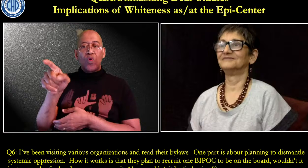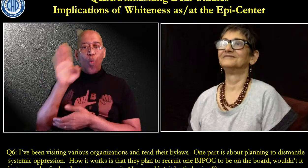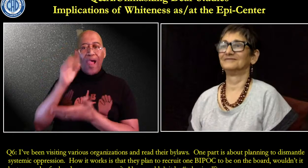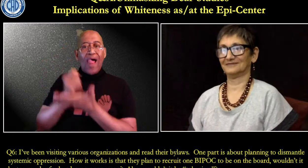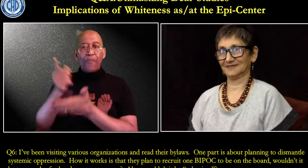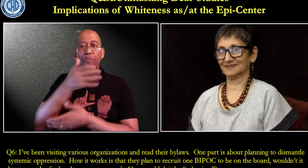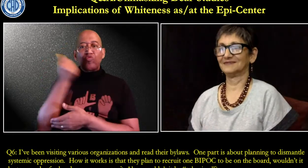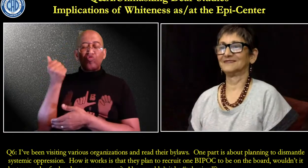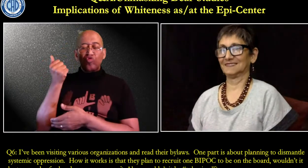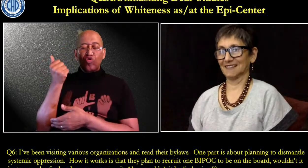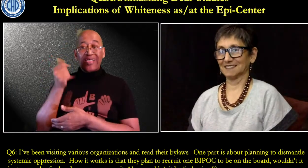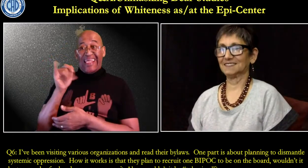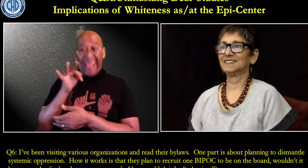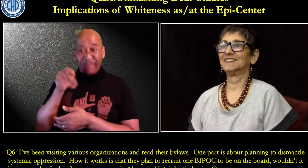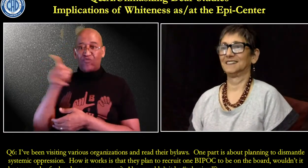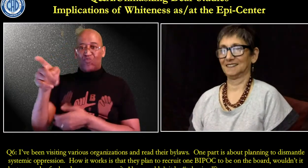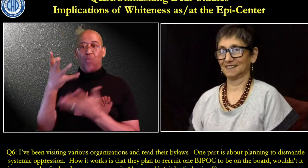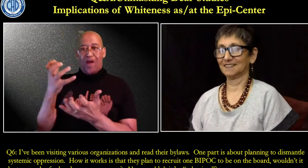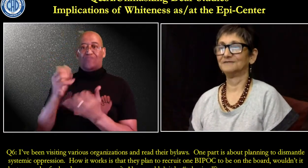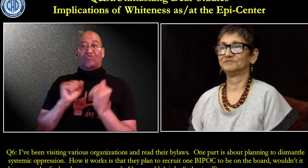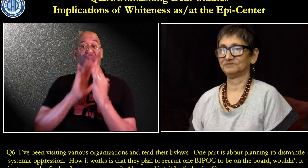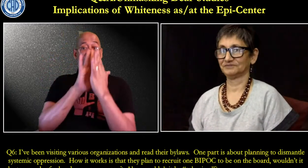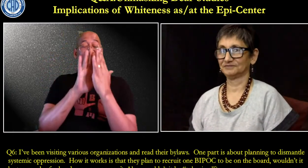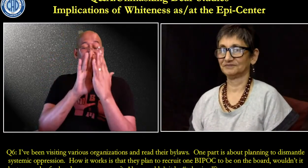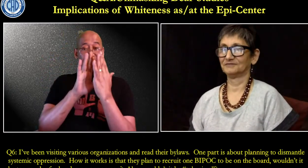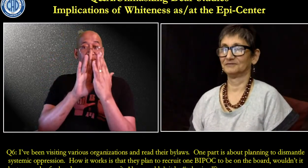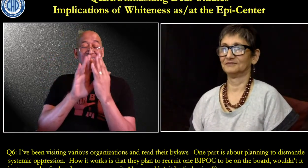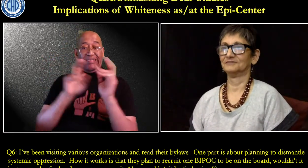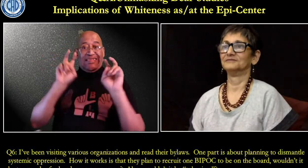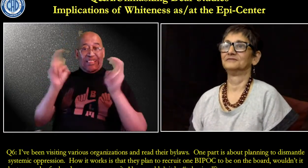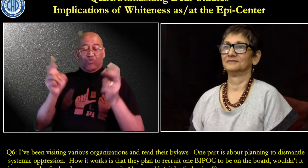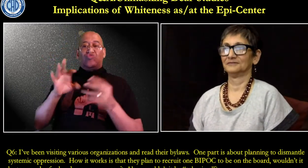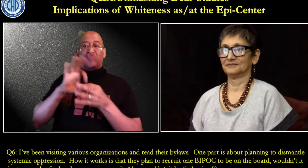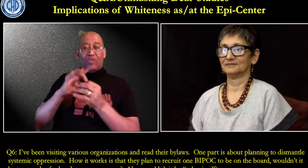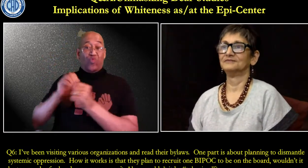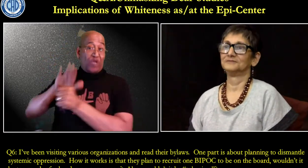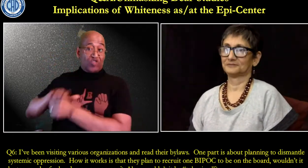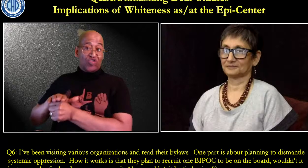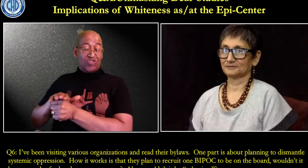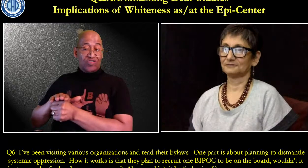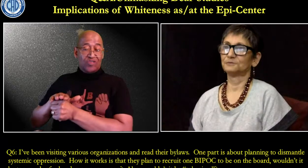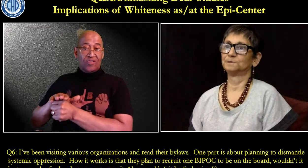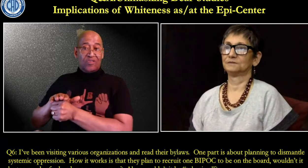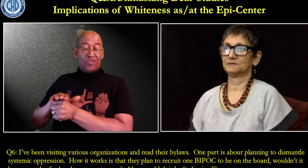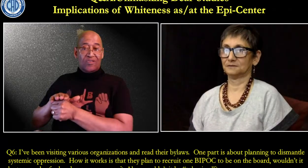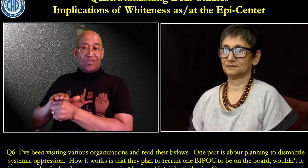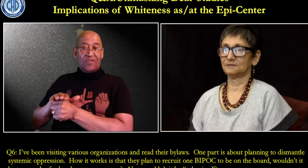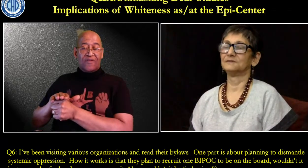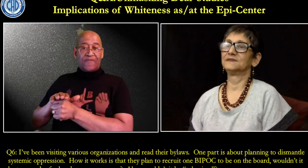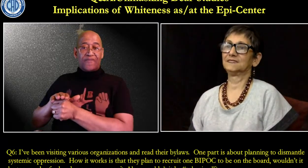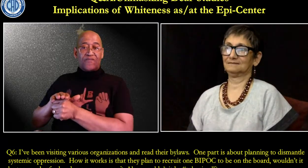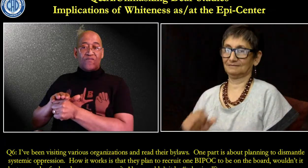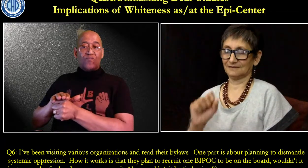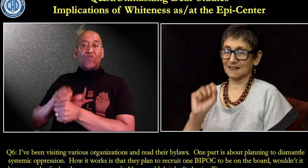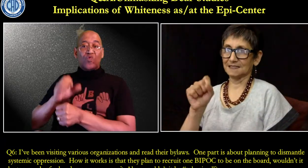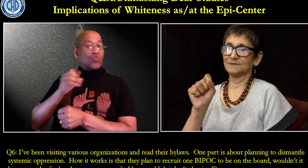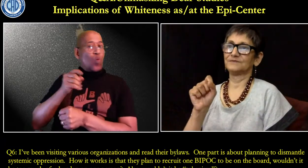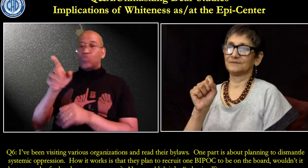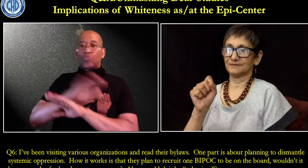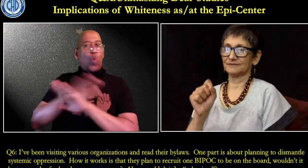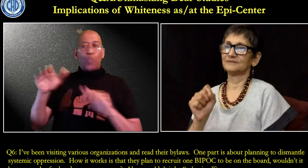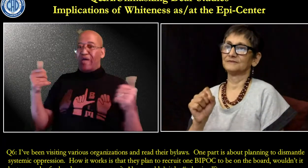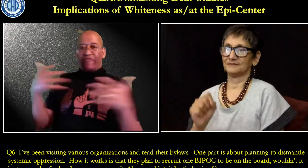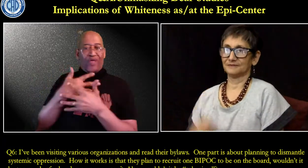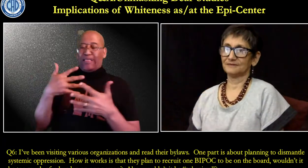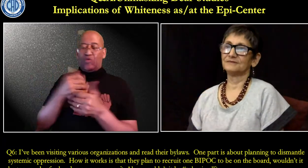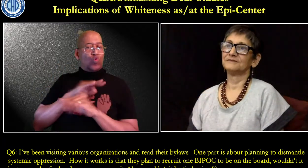probably speak up more. And it would help better. It would help the situation as far as confronting issues related to oppression.